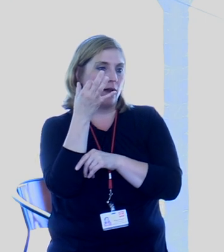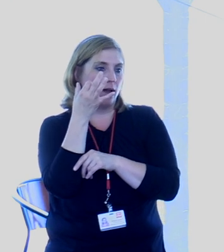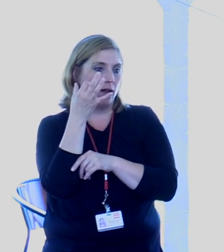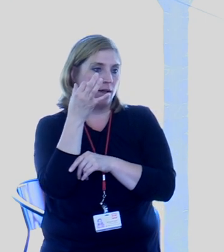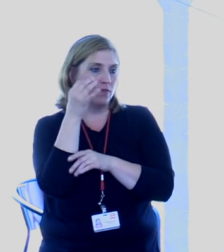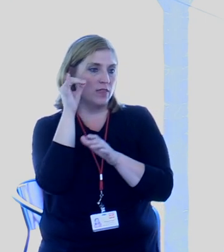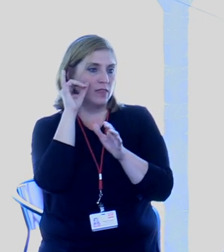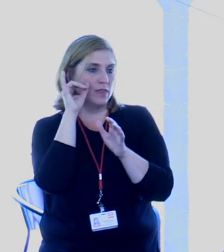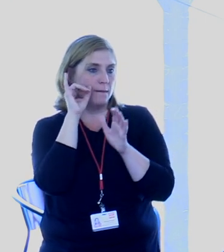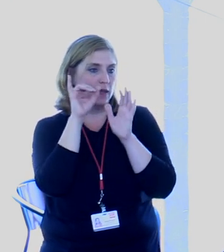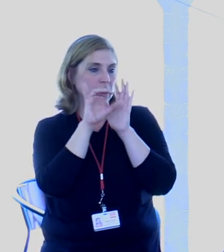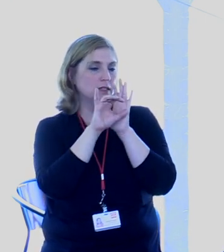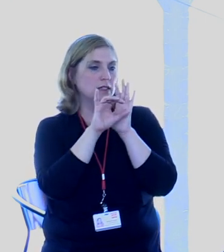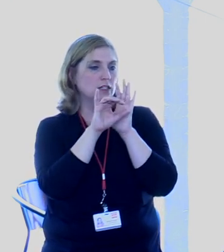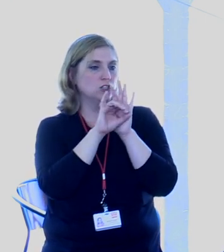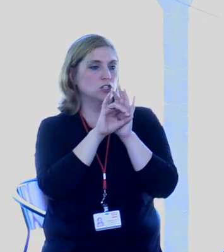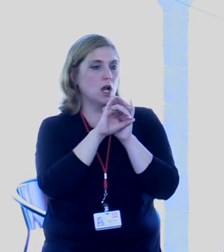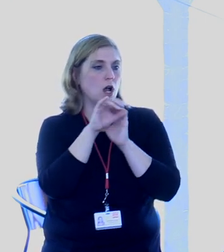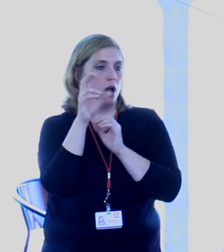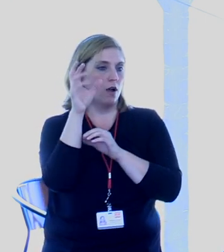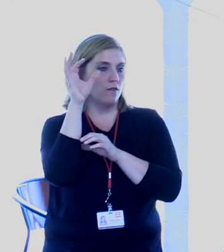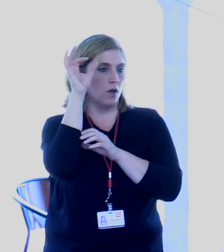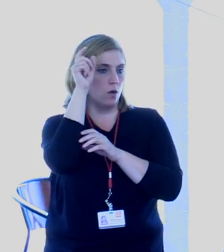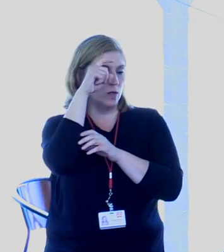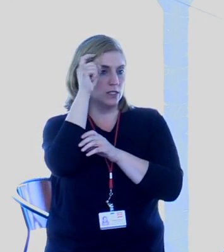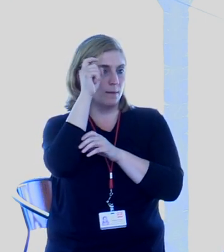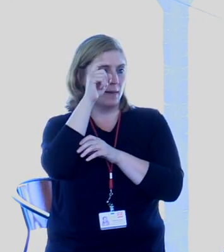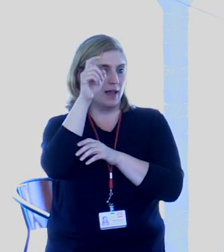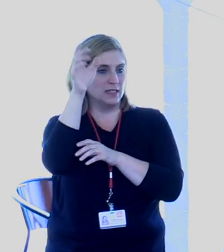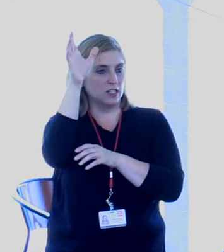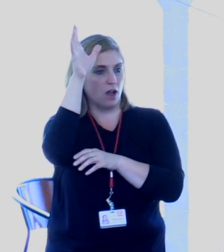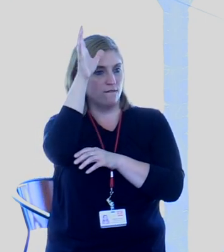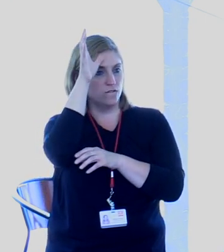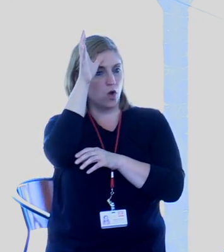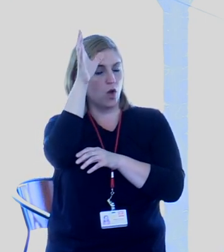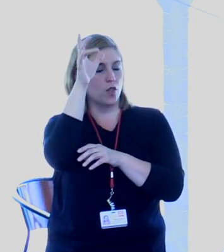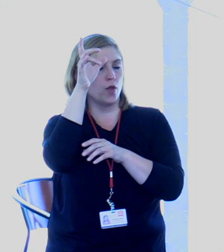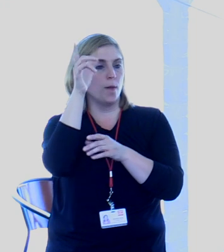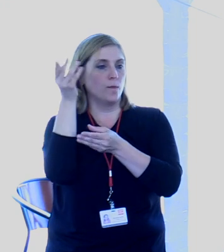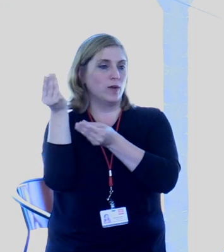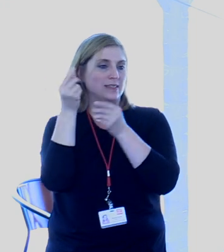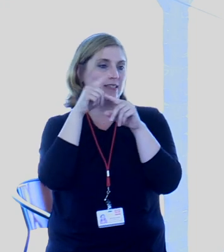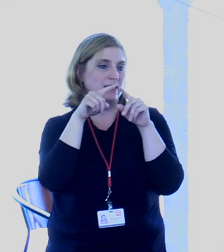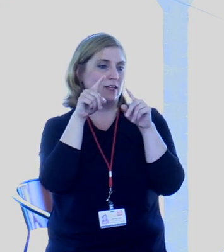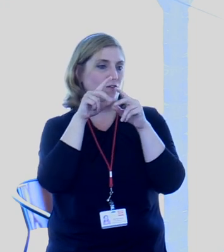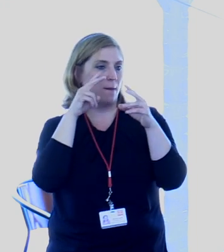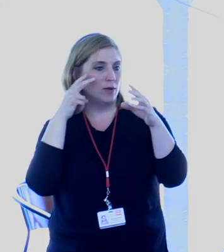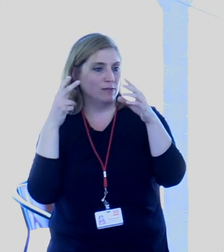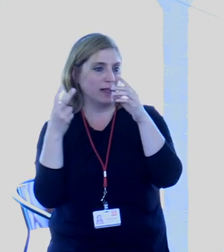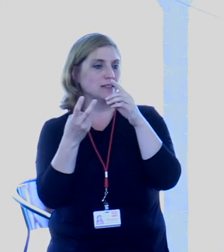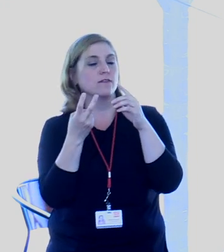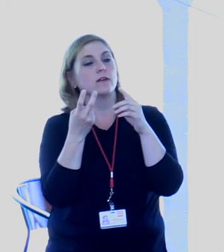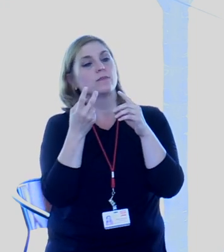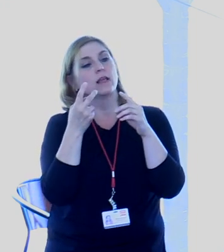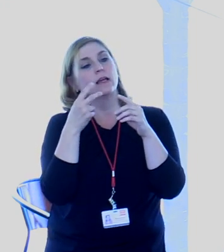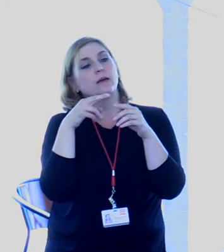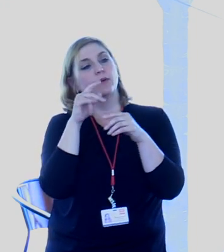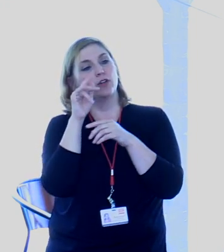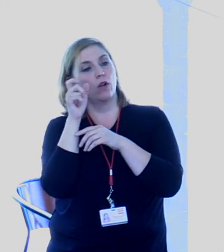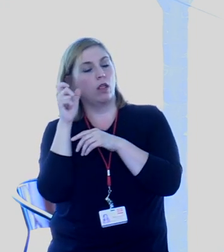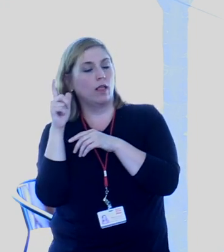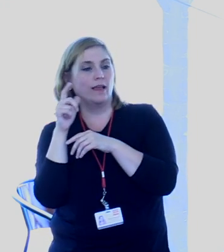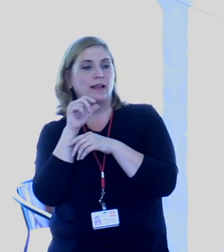the image of wisdom as a father, brings a very different kind of perspective. God is paternal and